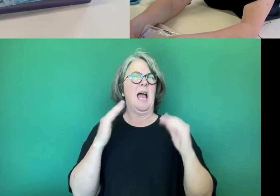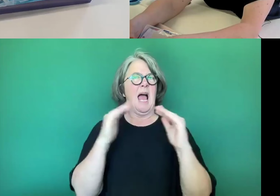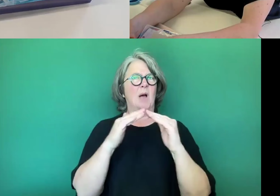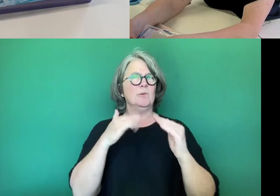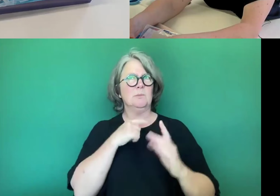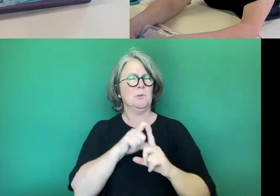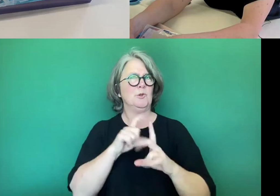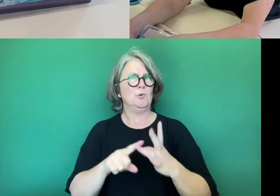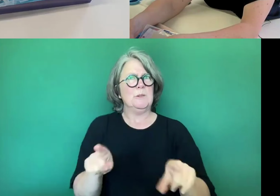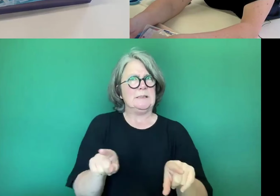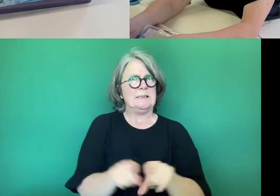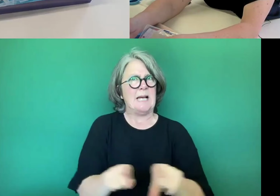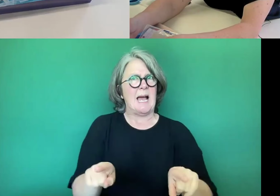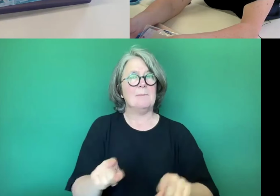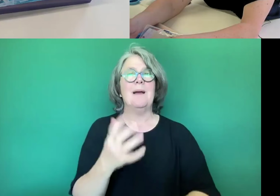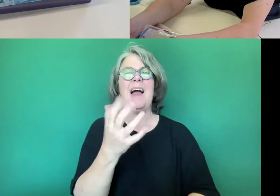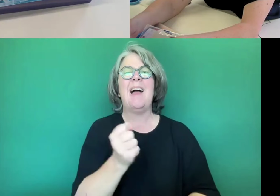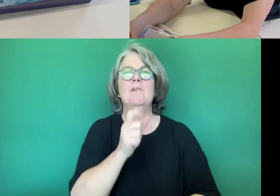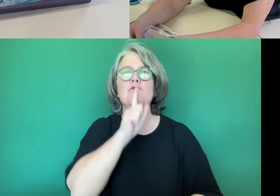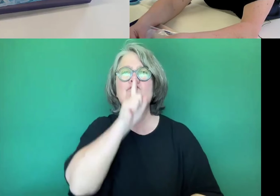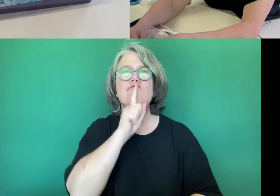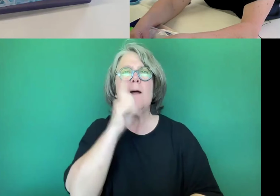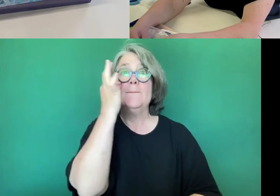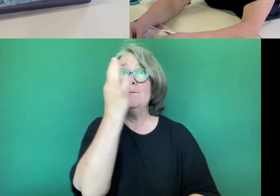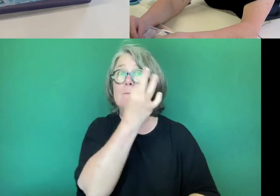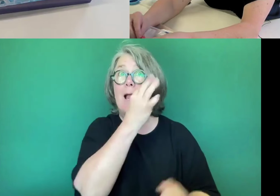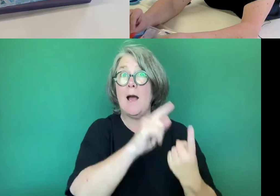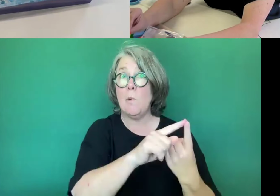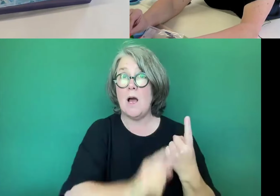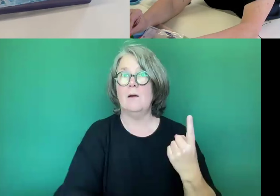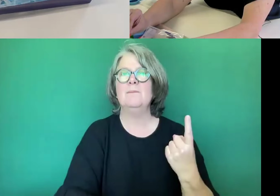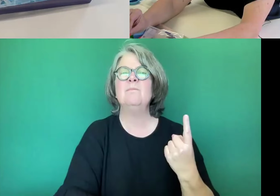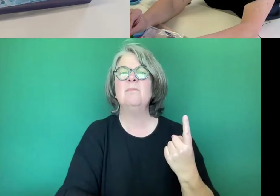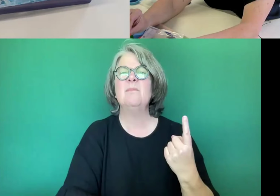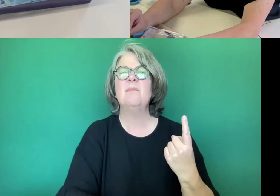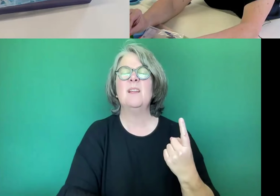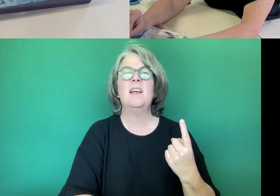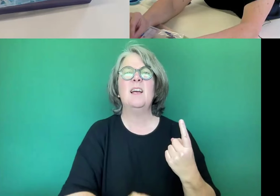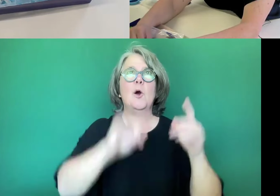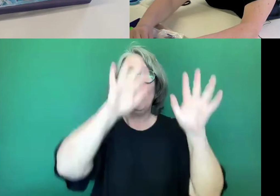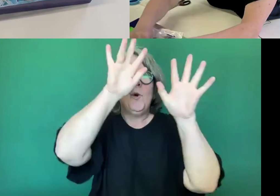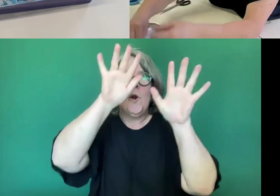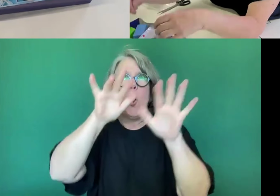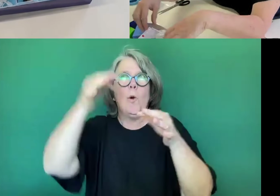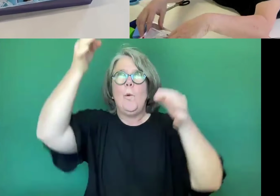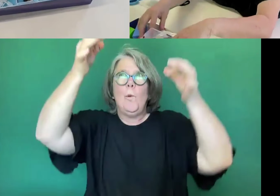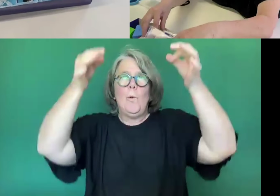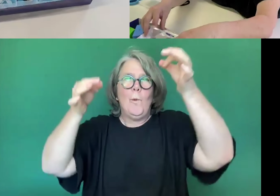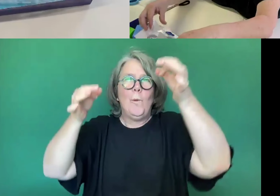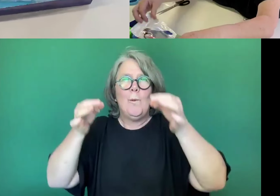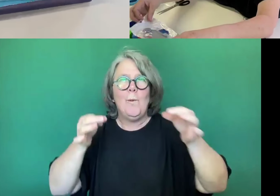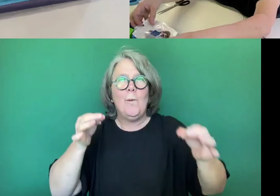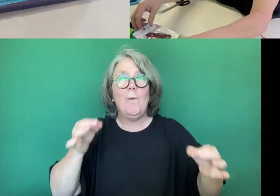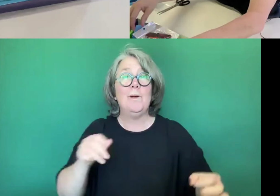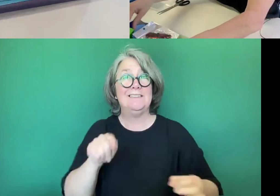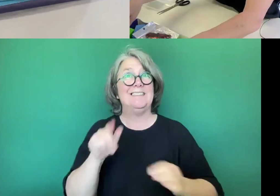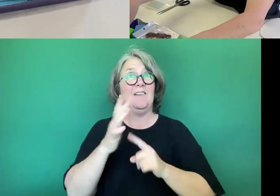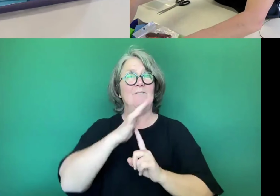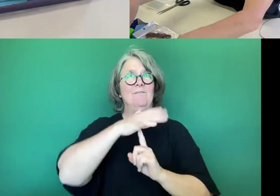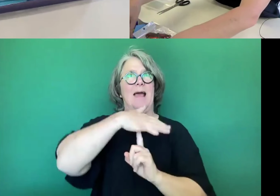have are a little red flower, which we'll use later, and our little snowflake fan. As well as